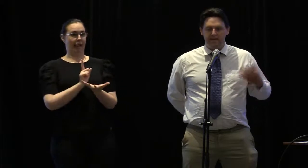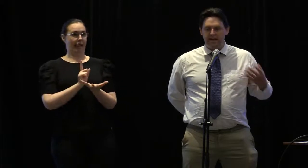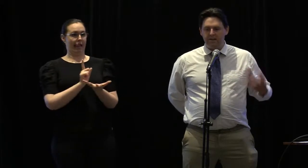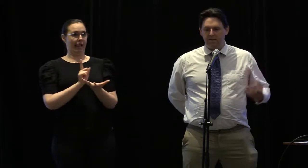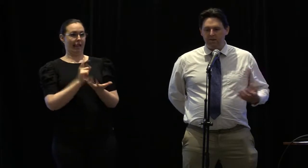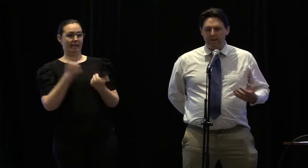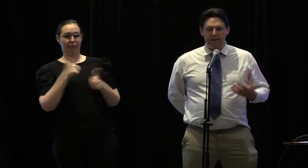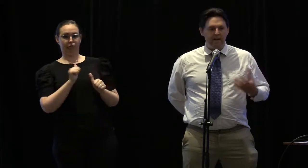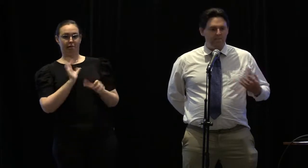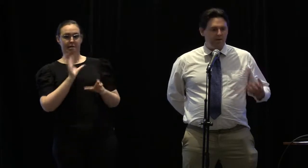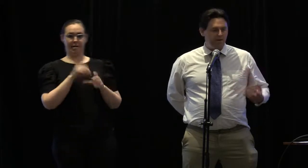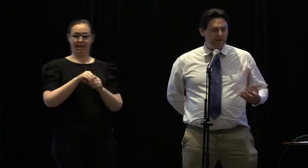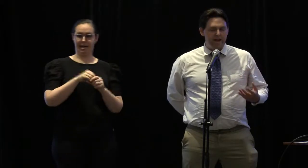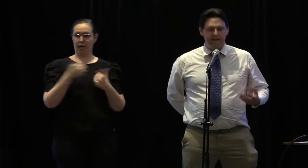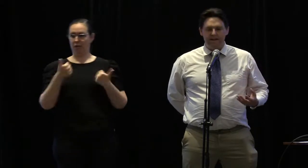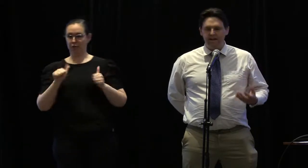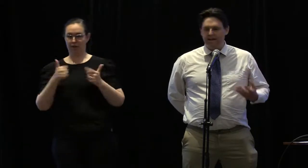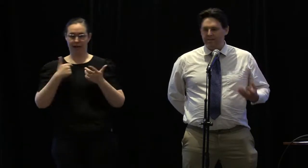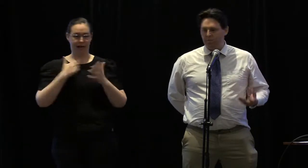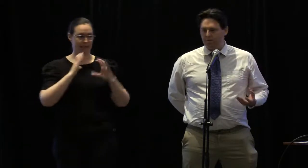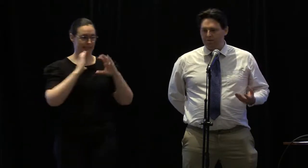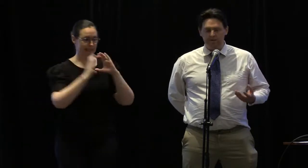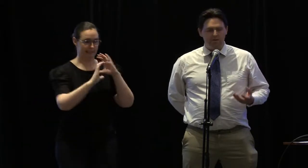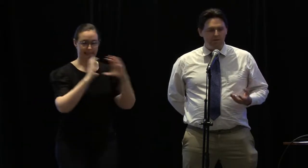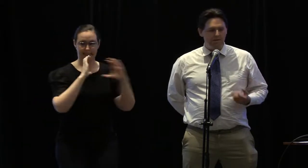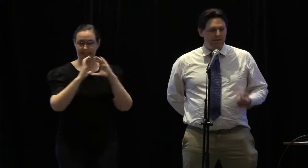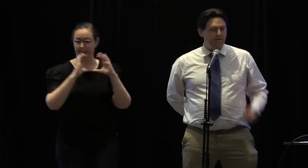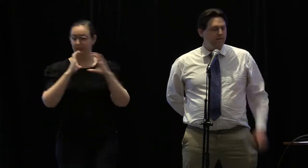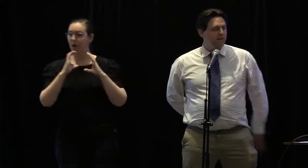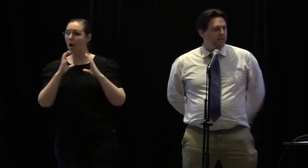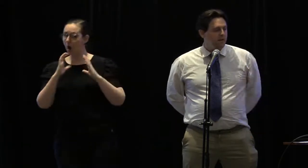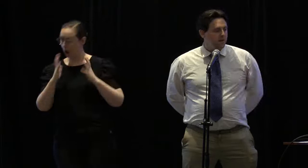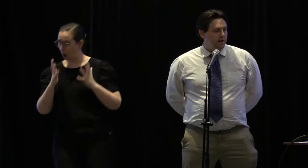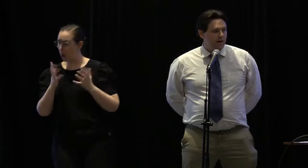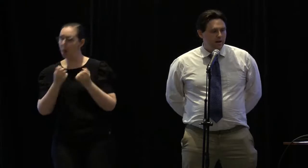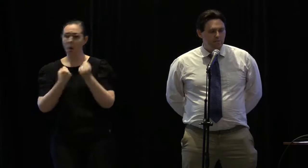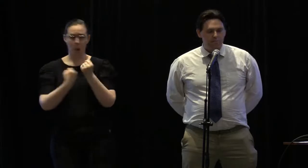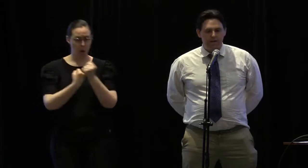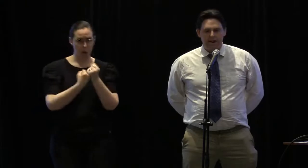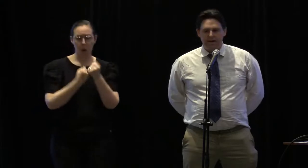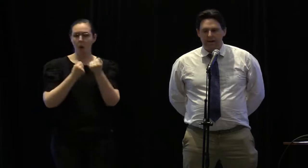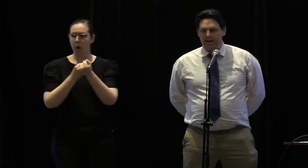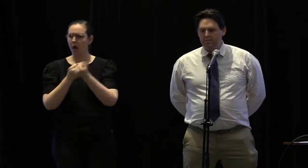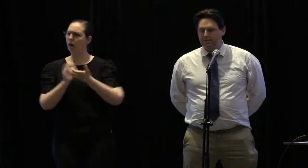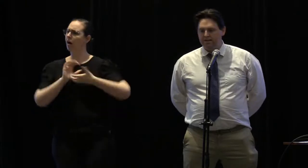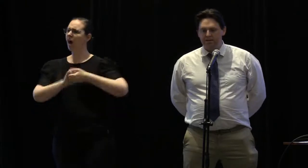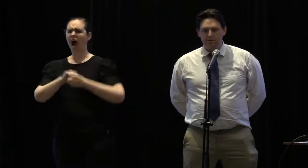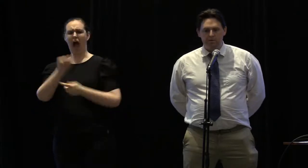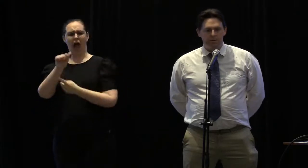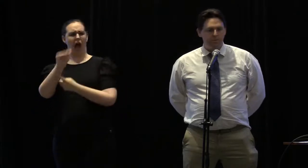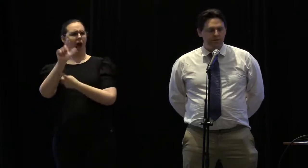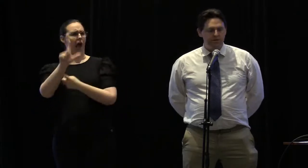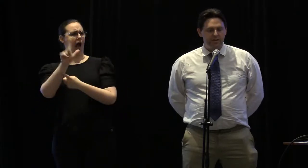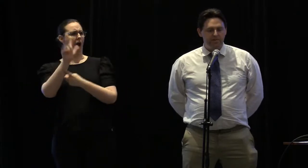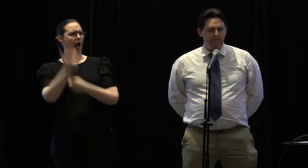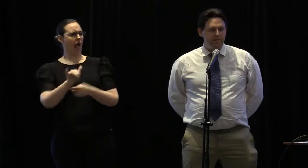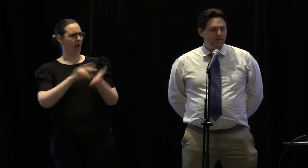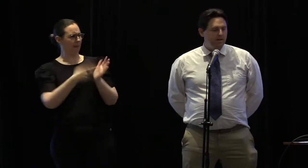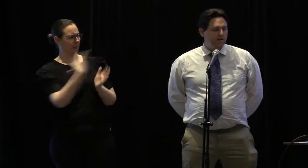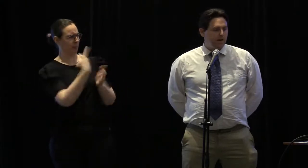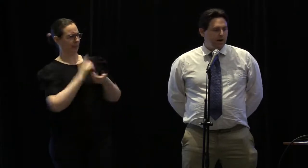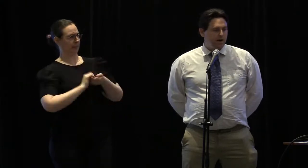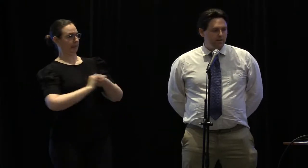interact and communicate and be a good ally and supporter to the community. And I am just so